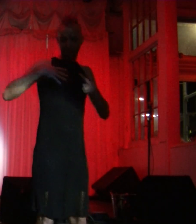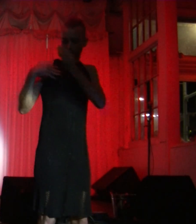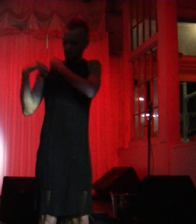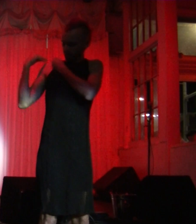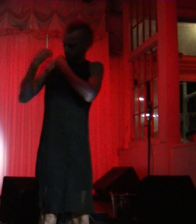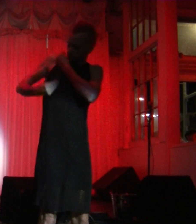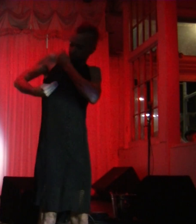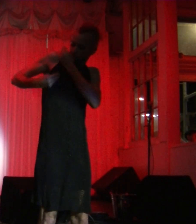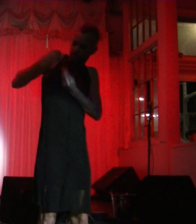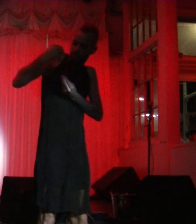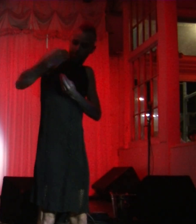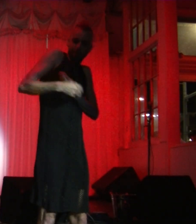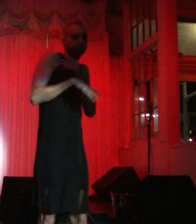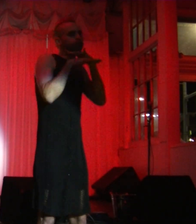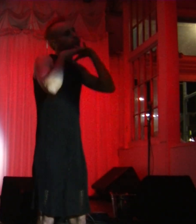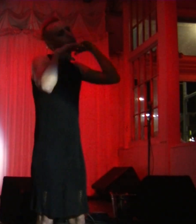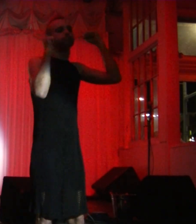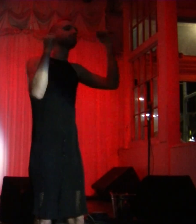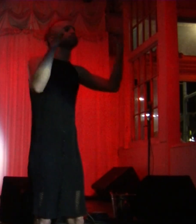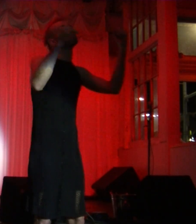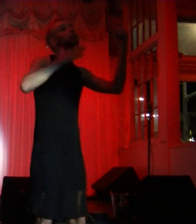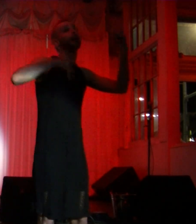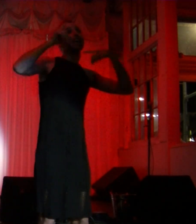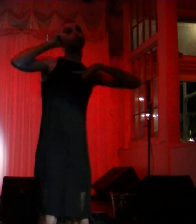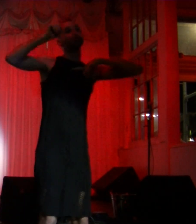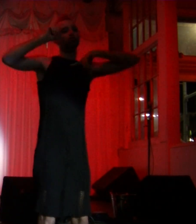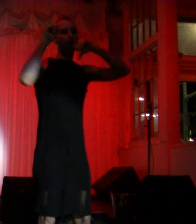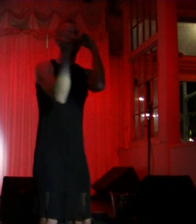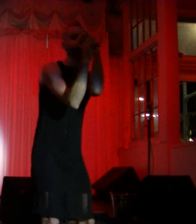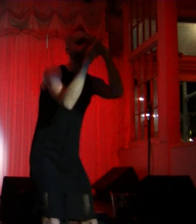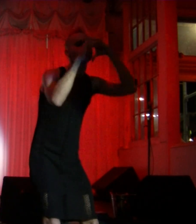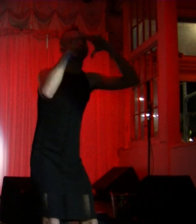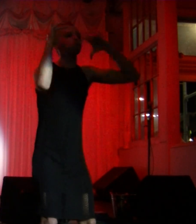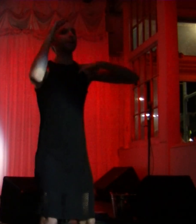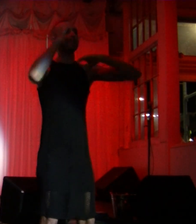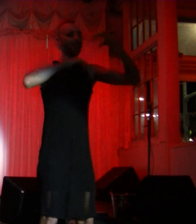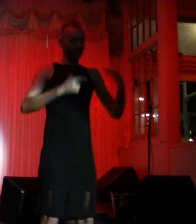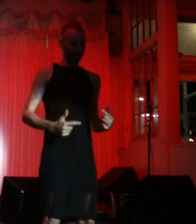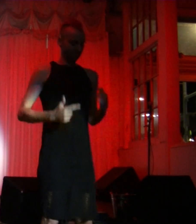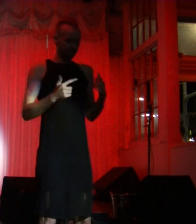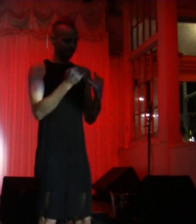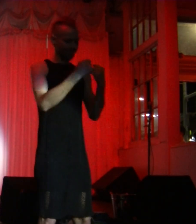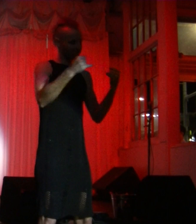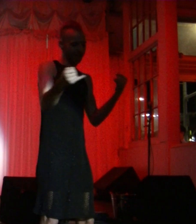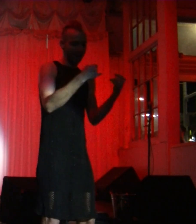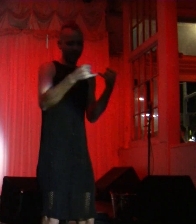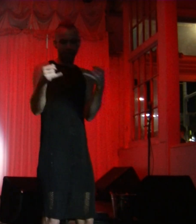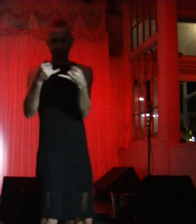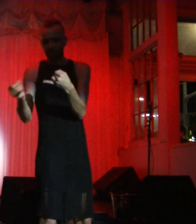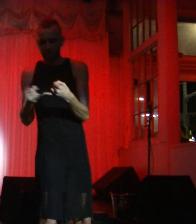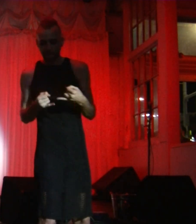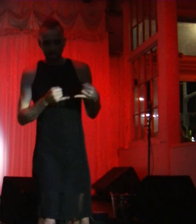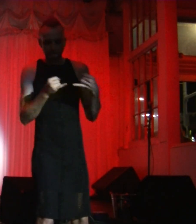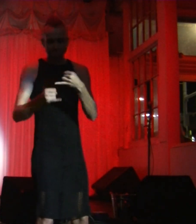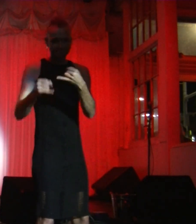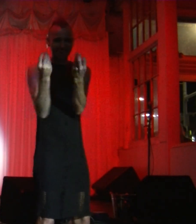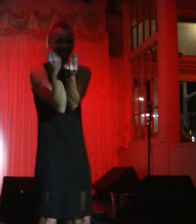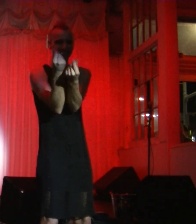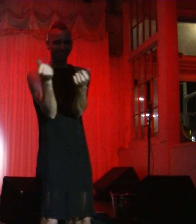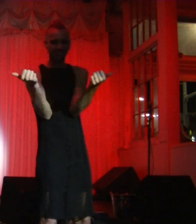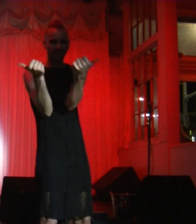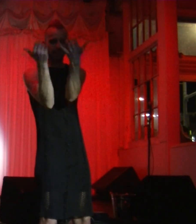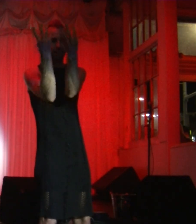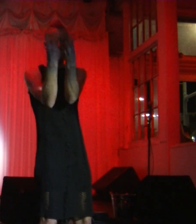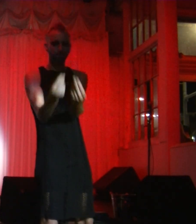it. I'm letting my dreams be bigger than lines drawn in sand pretending to be concrete.